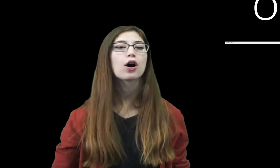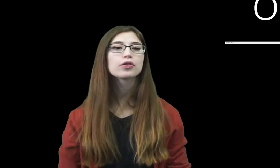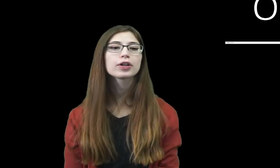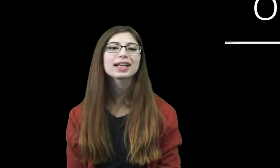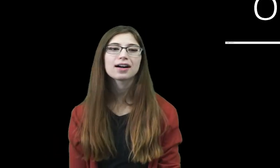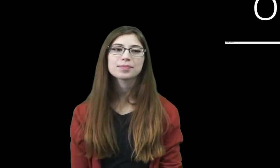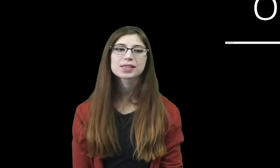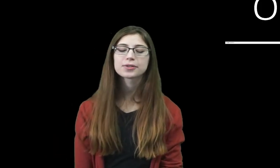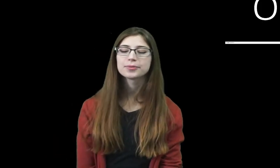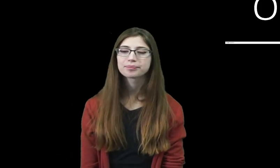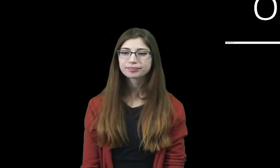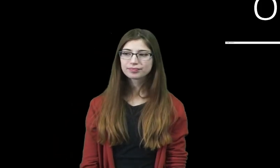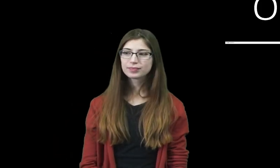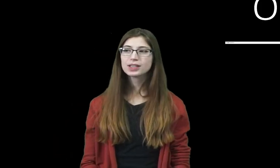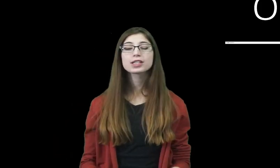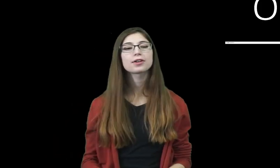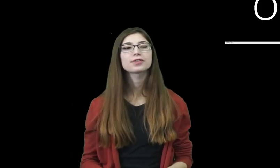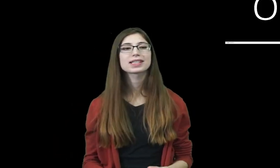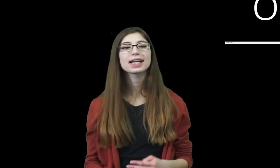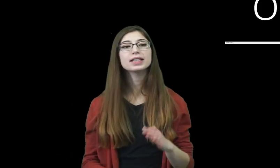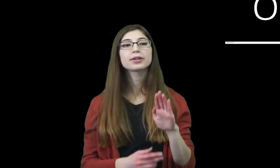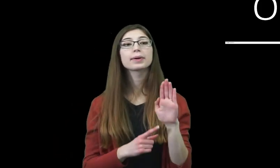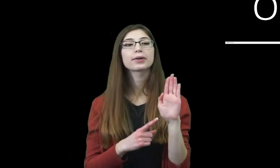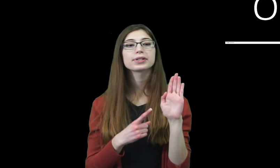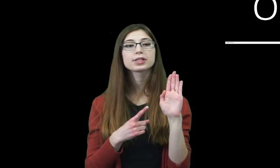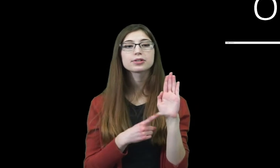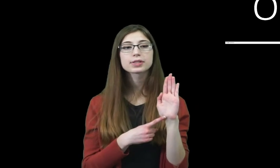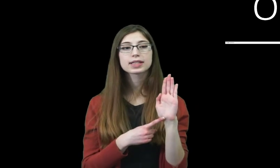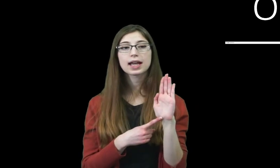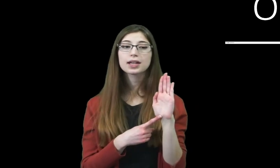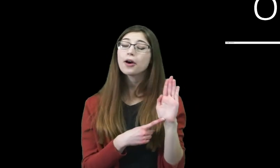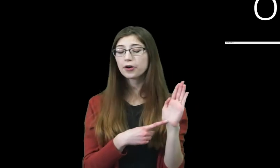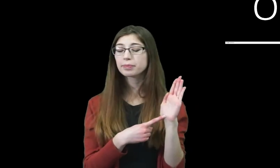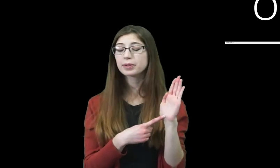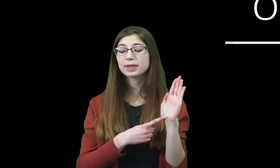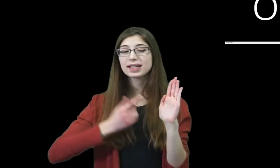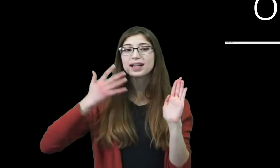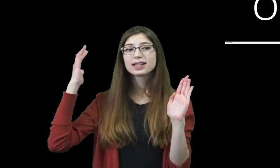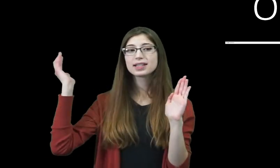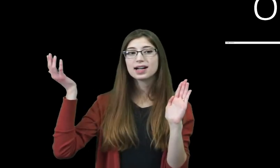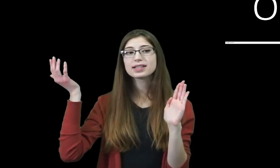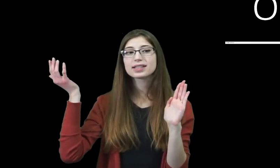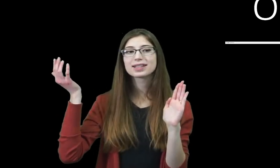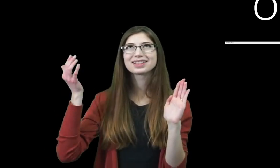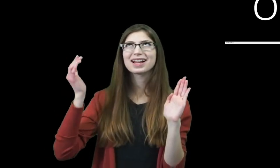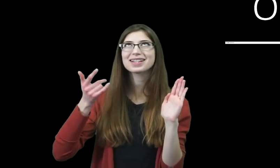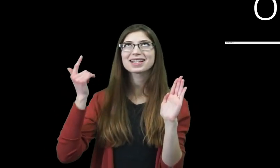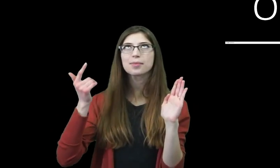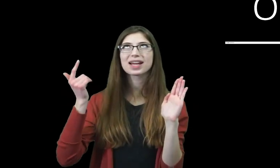Over an obstacle. So for this sign, you are going to use an open B, non-dominant